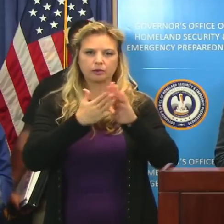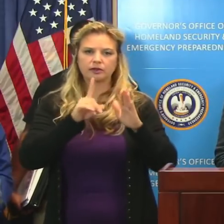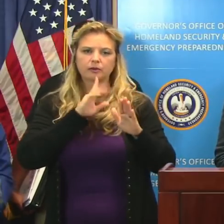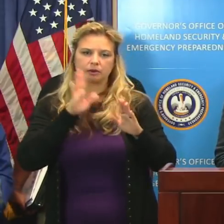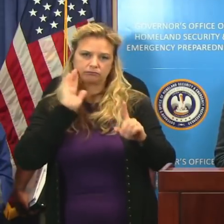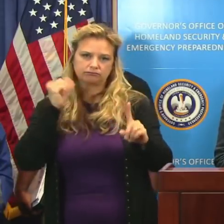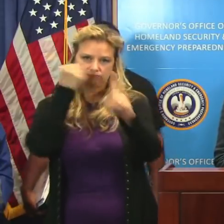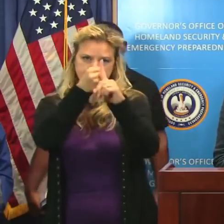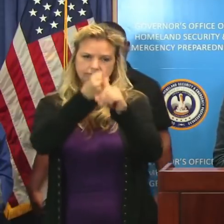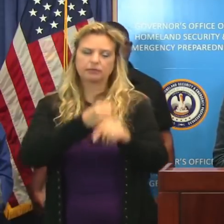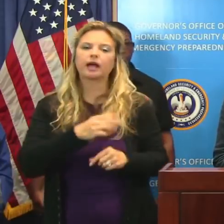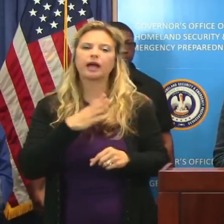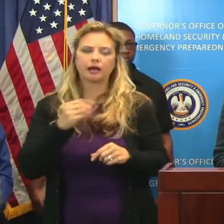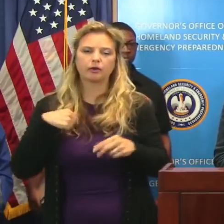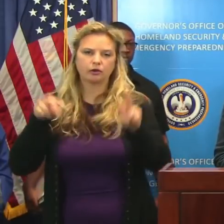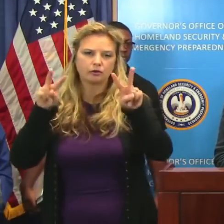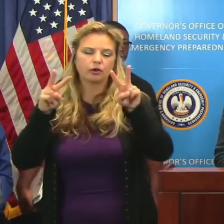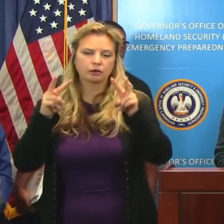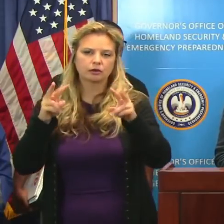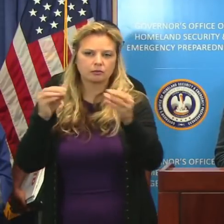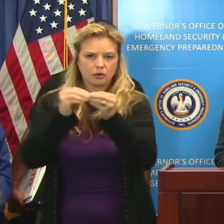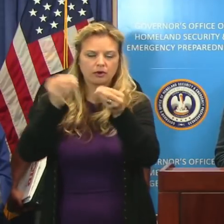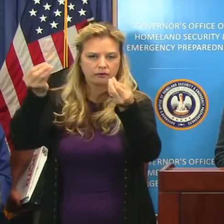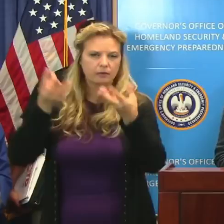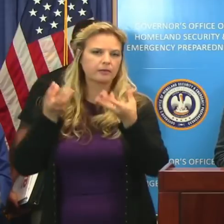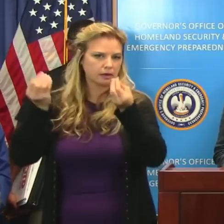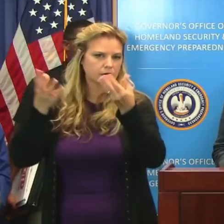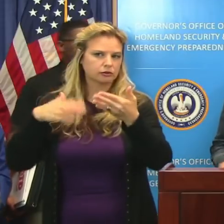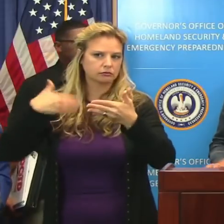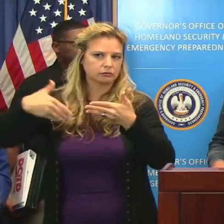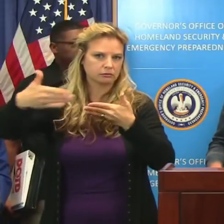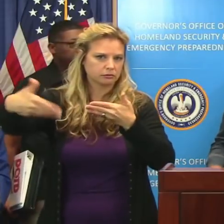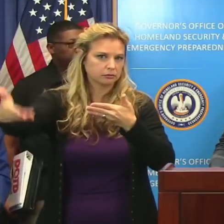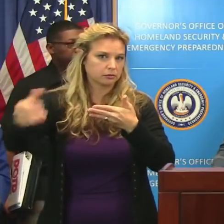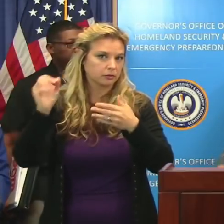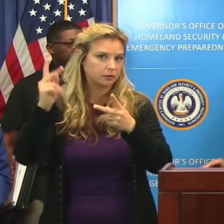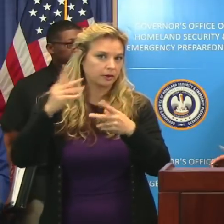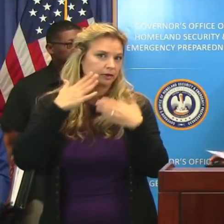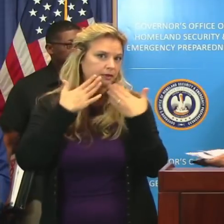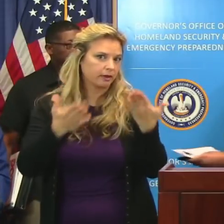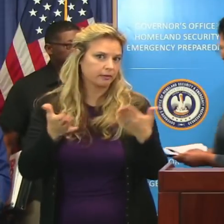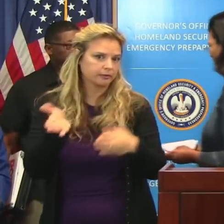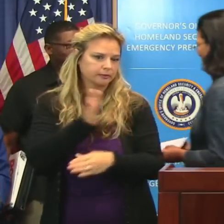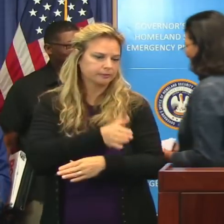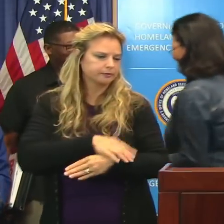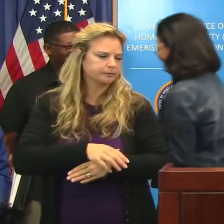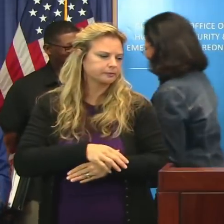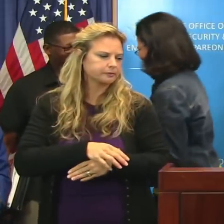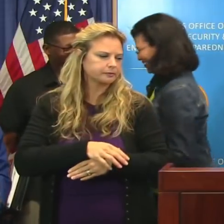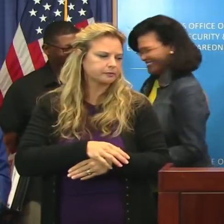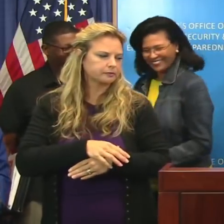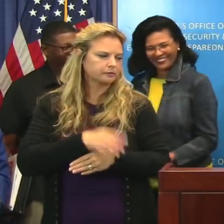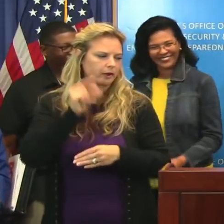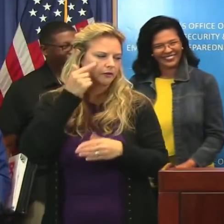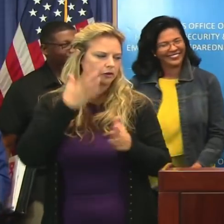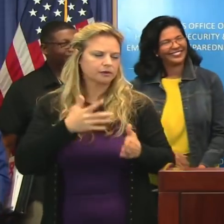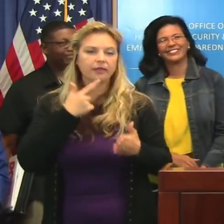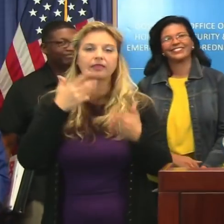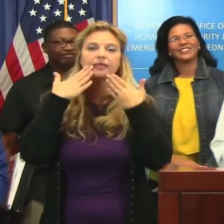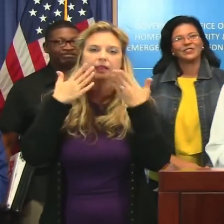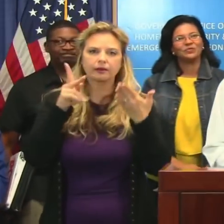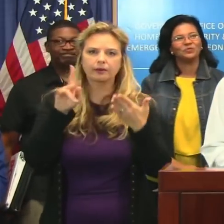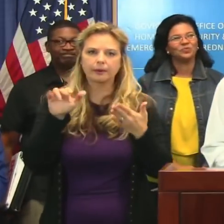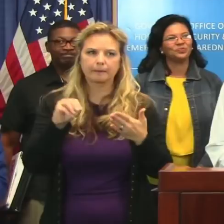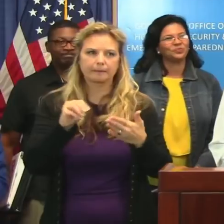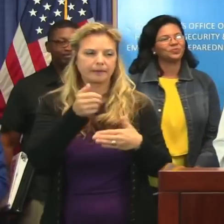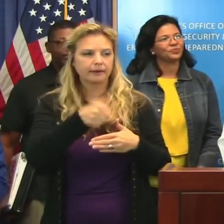impacted, and look forward to additional information as it is available. Thank you. Thank you, Kim. Any